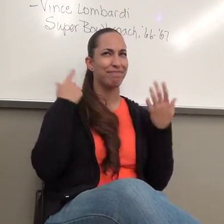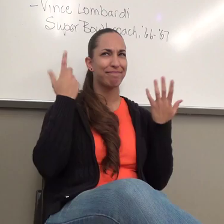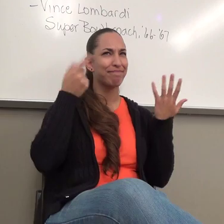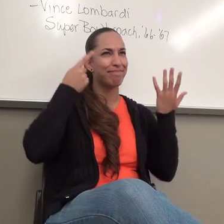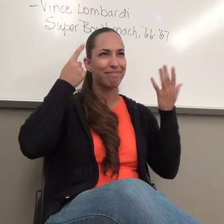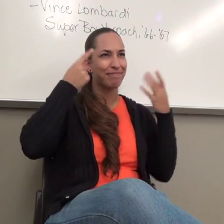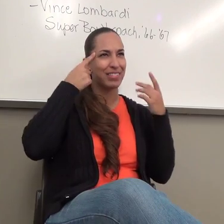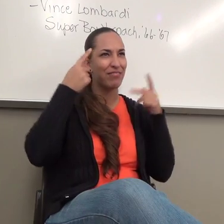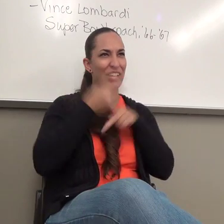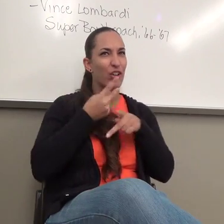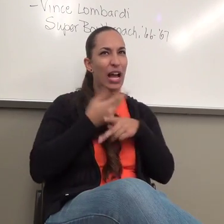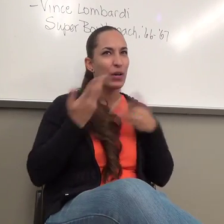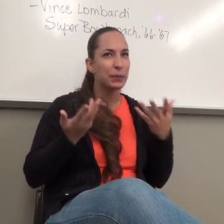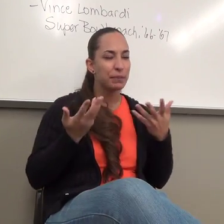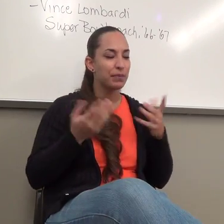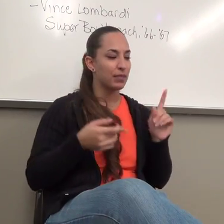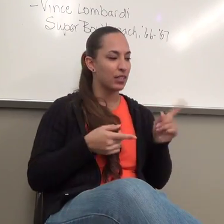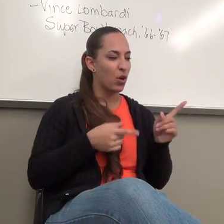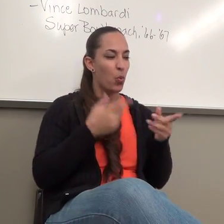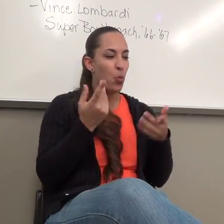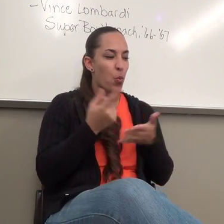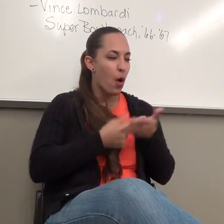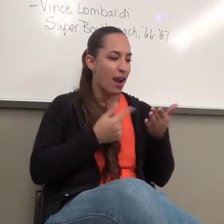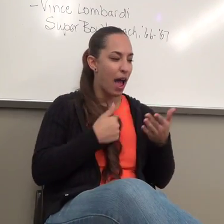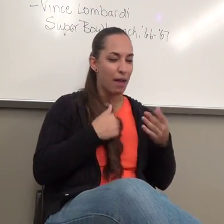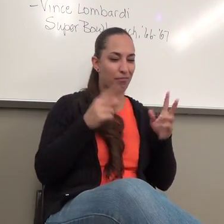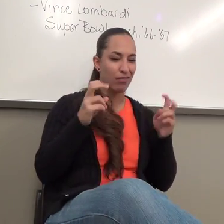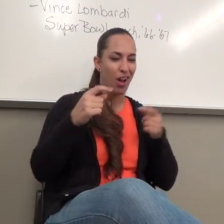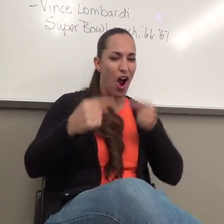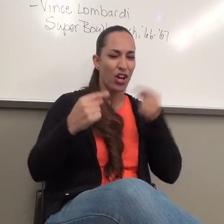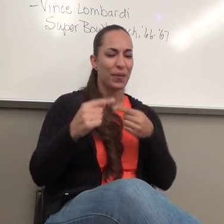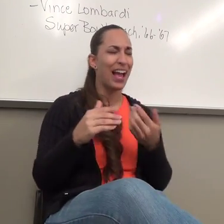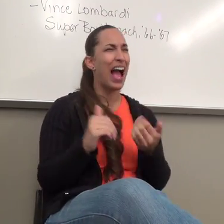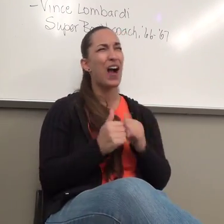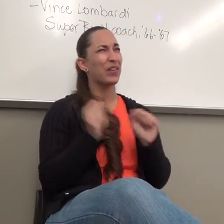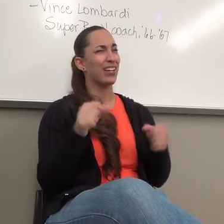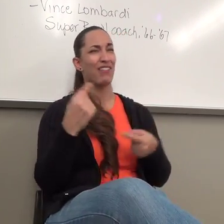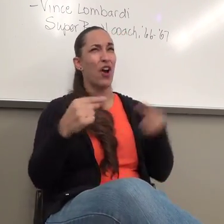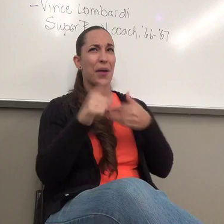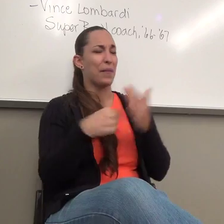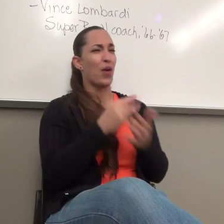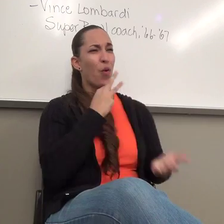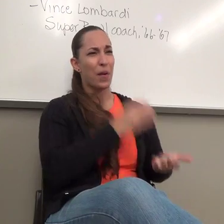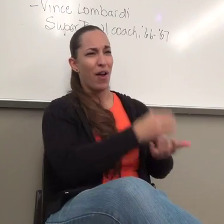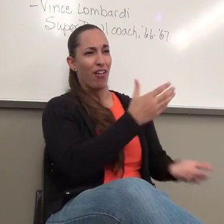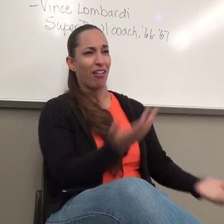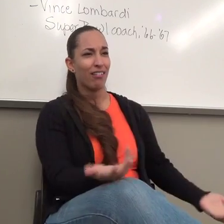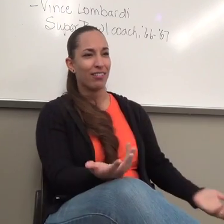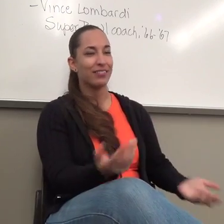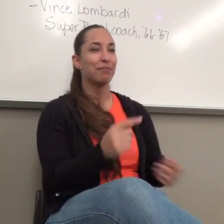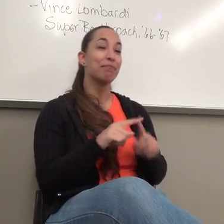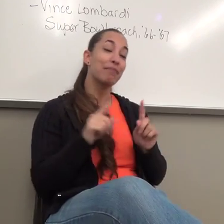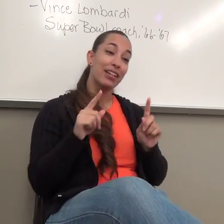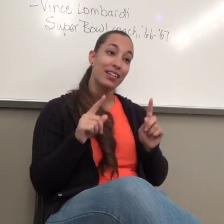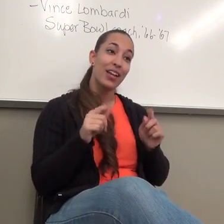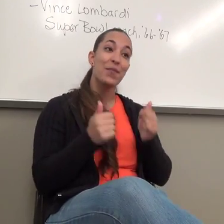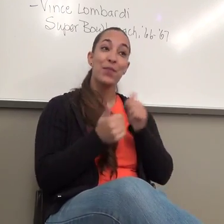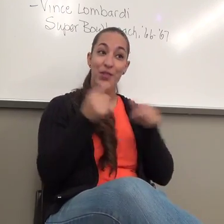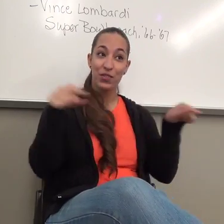water bottle? How can you possibly have an argument about the water bottle? Okay? So, but most of you did that. Whatever